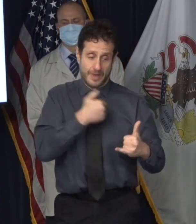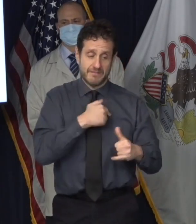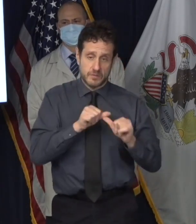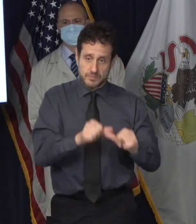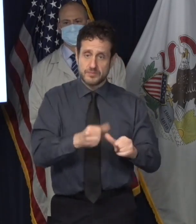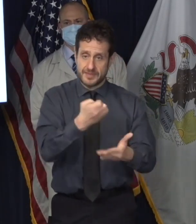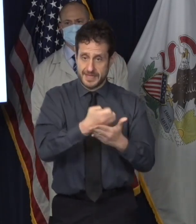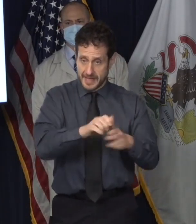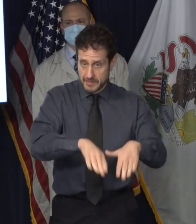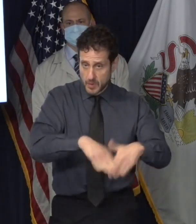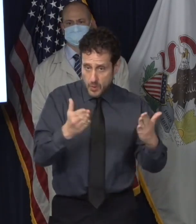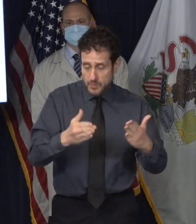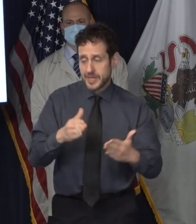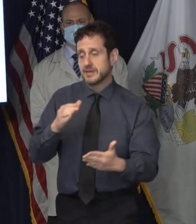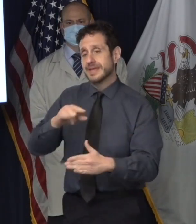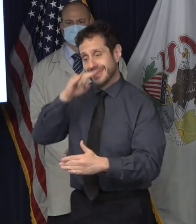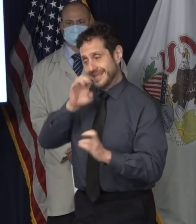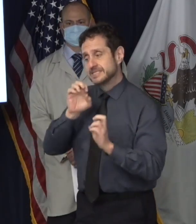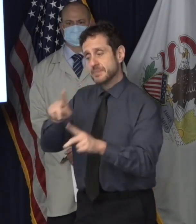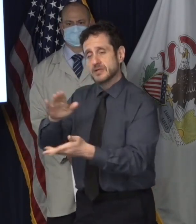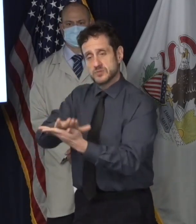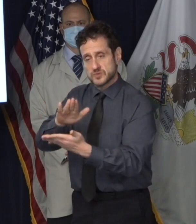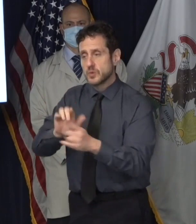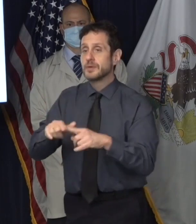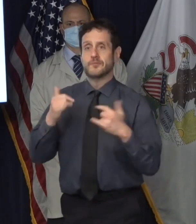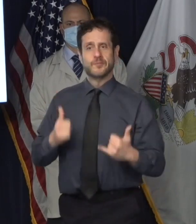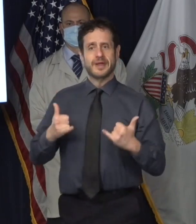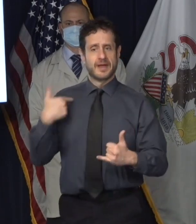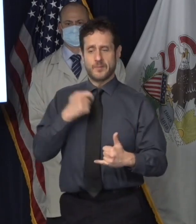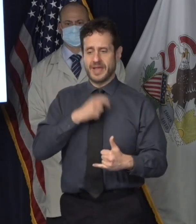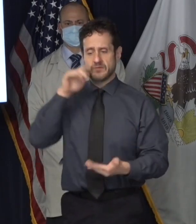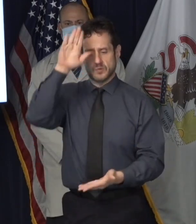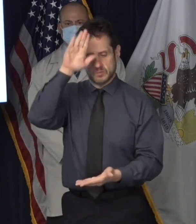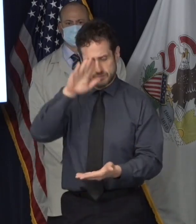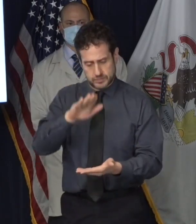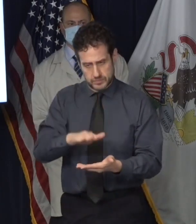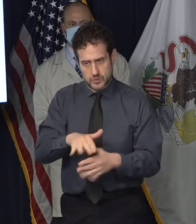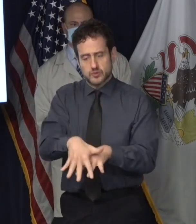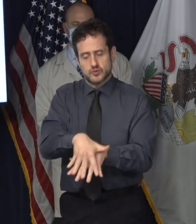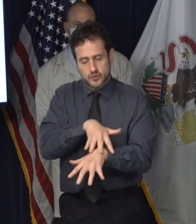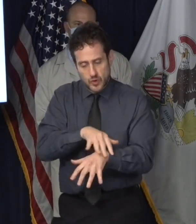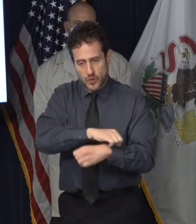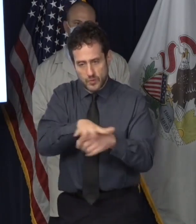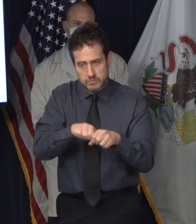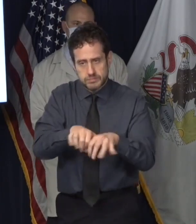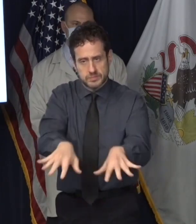have to do our part to reduce the spread of the virus. We have to do this for each